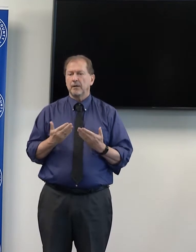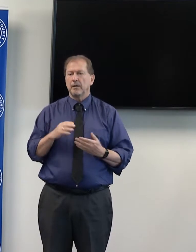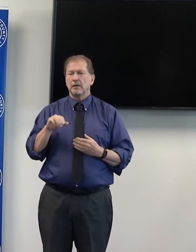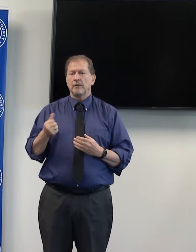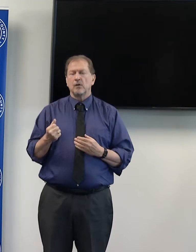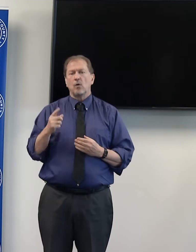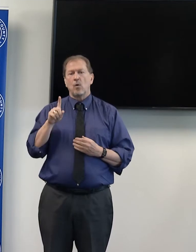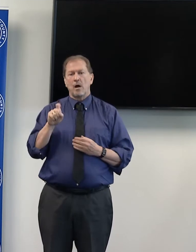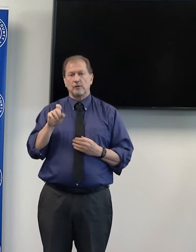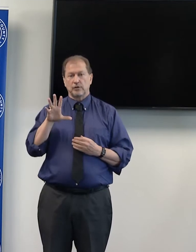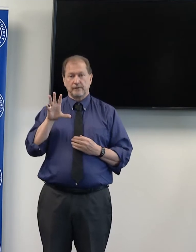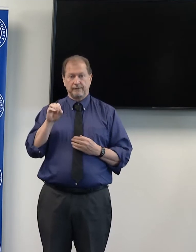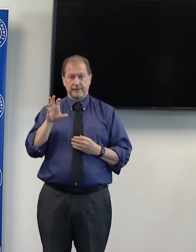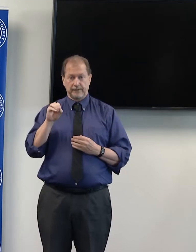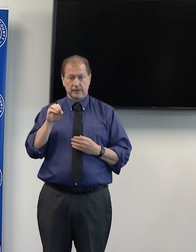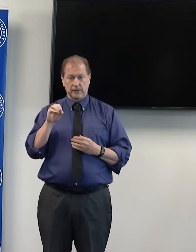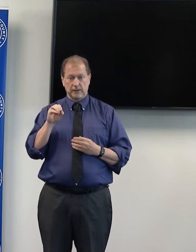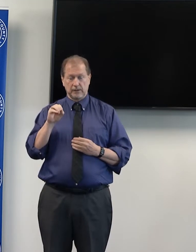150 or so